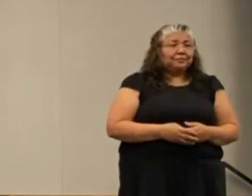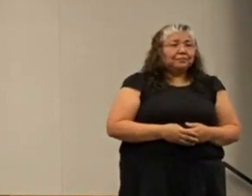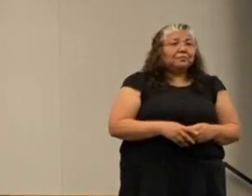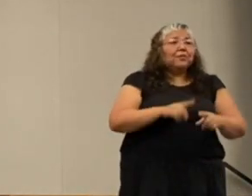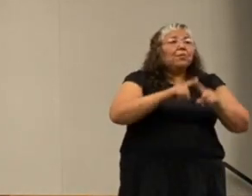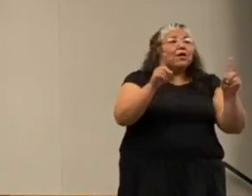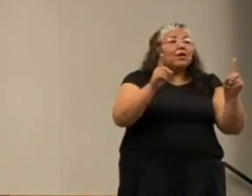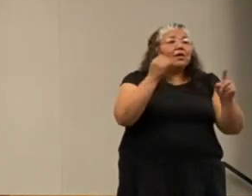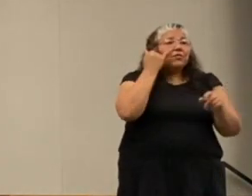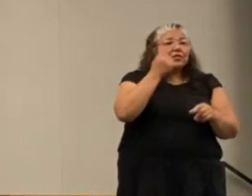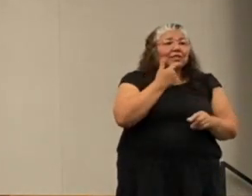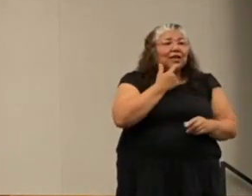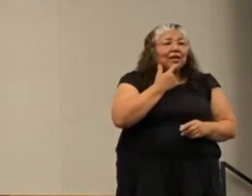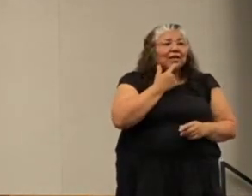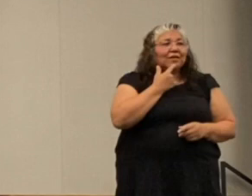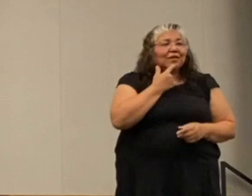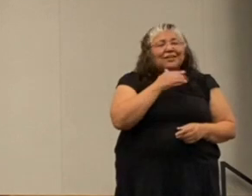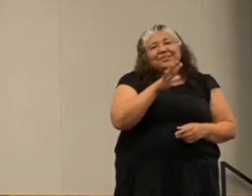But if you're saying, hey, you know what,